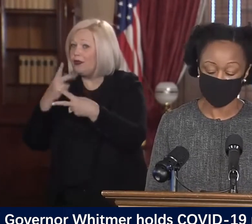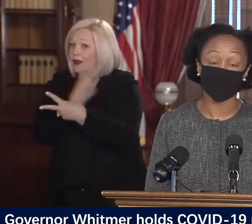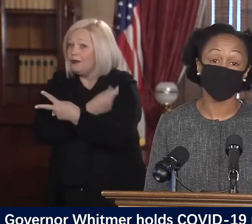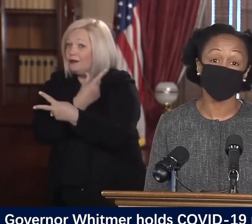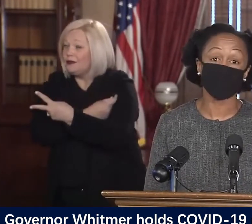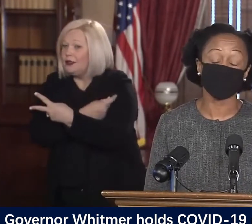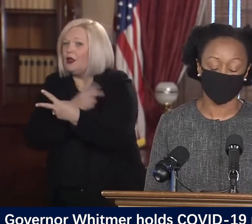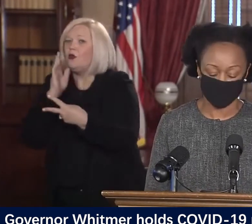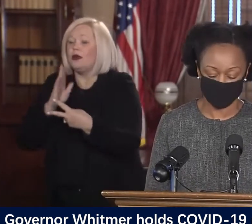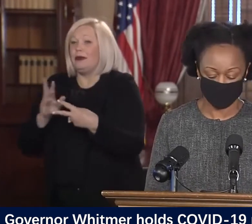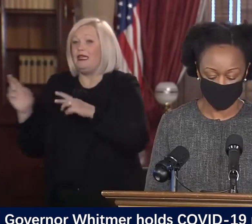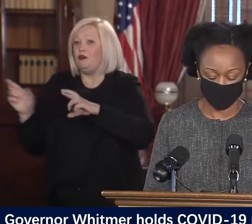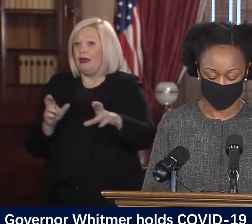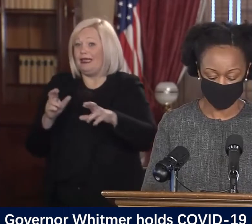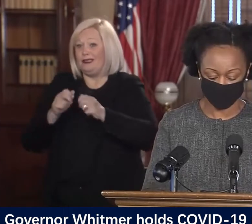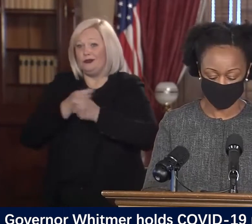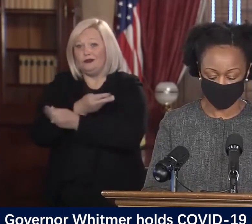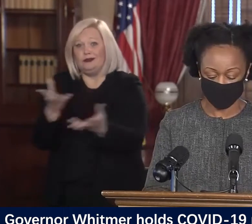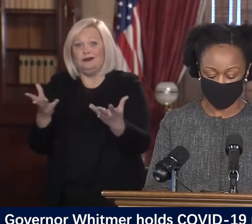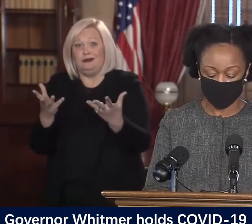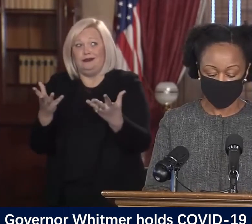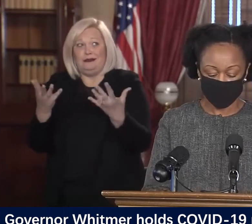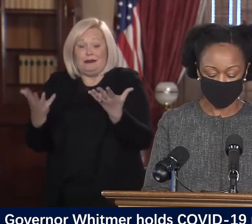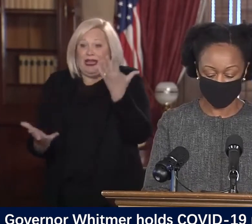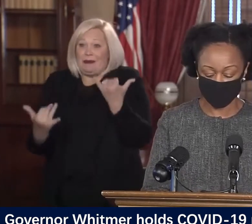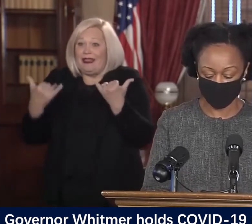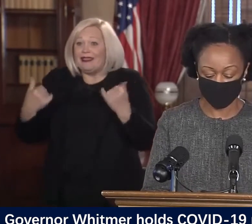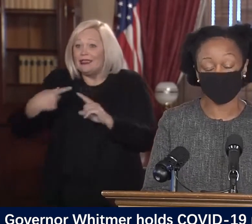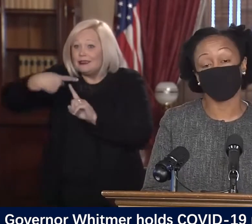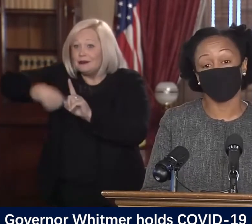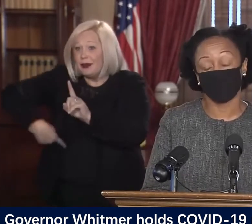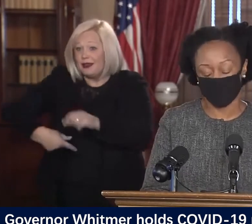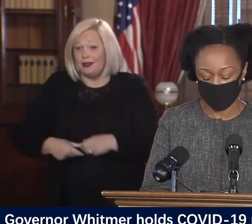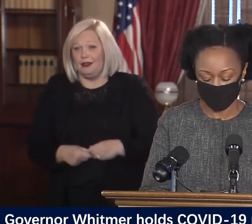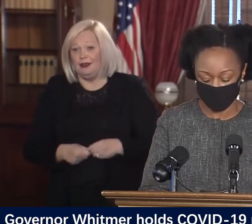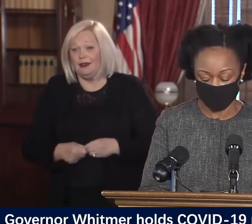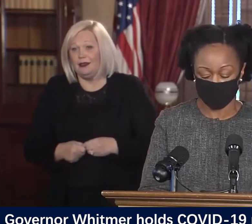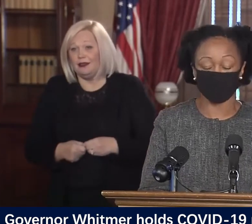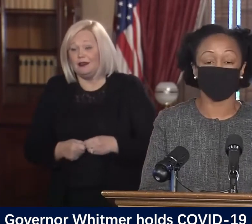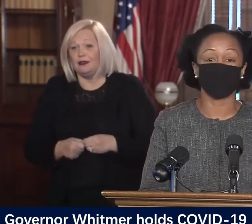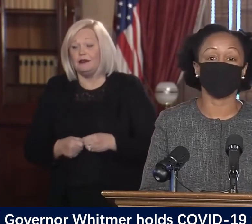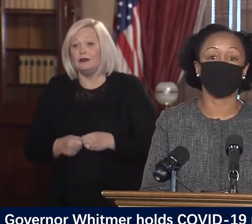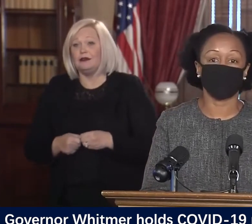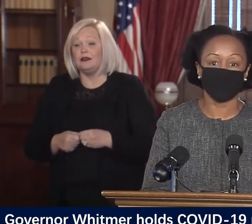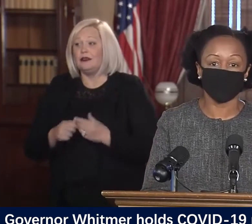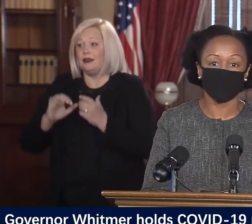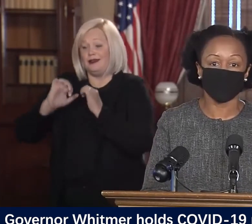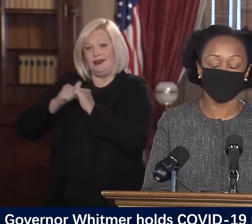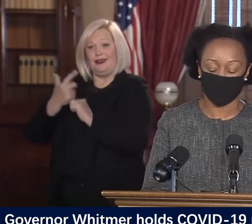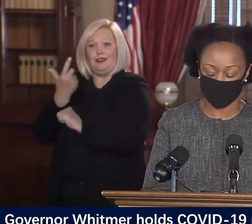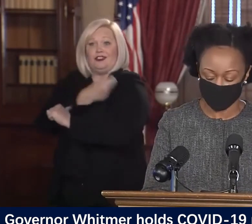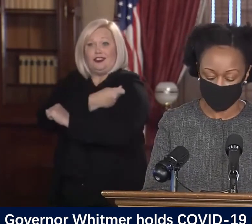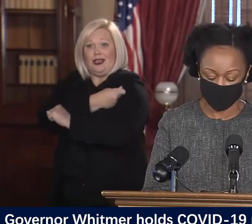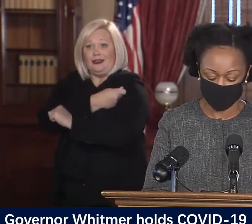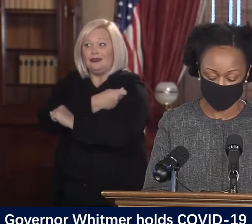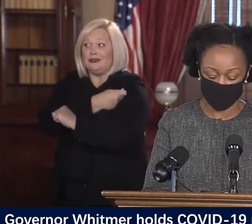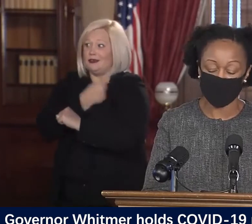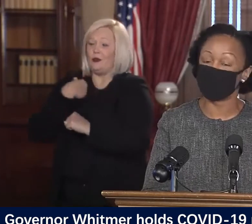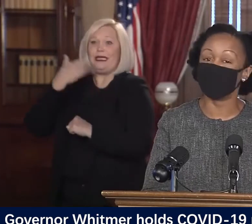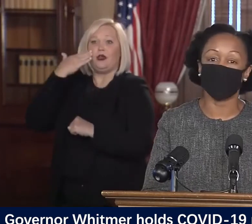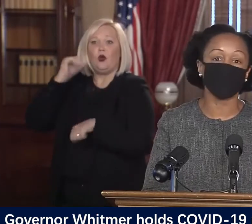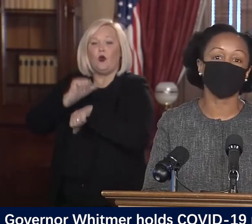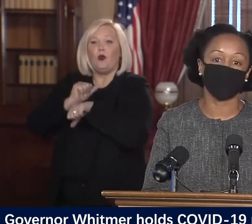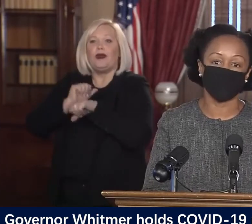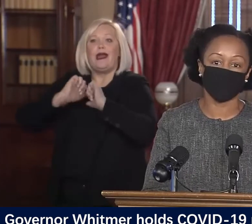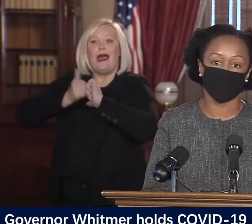available as early as this month. The process for developing these vaccines is based on evidence and science,